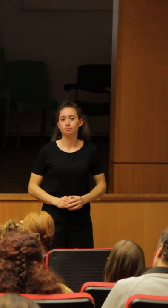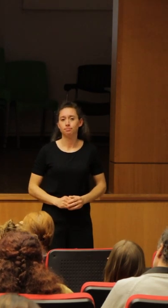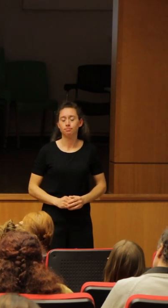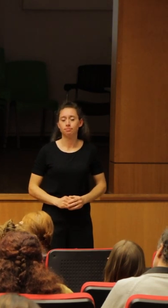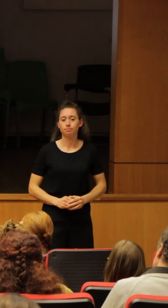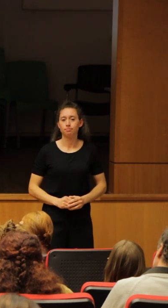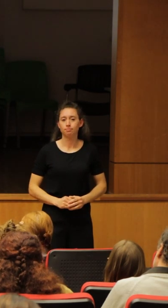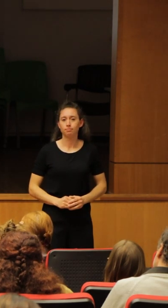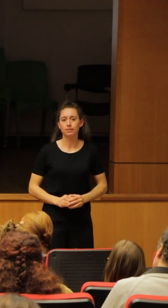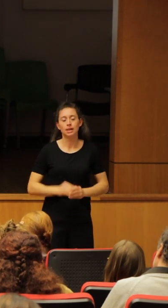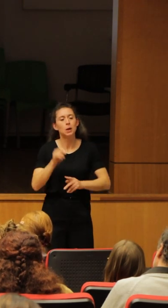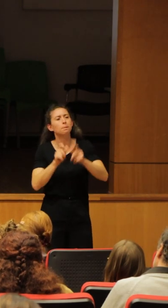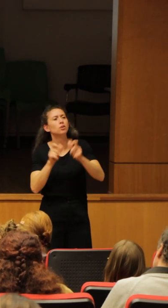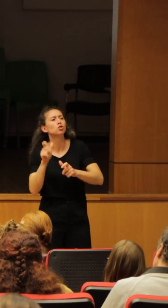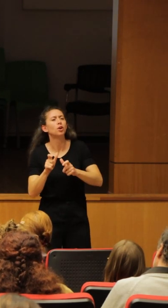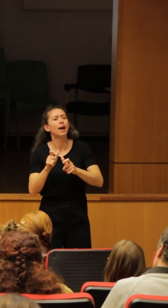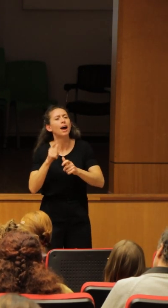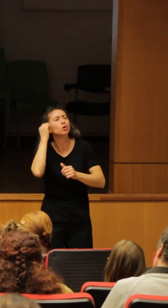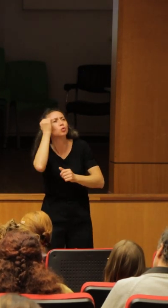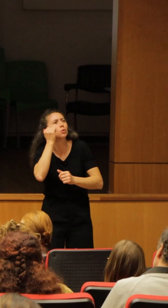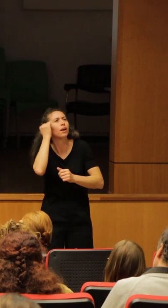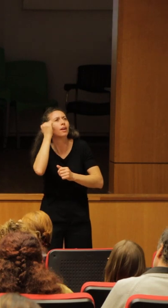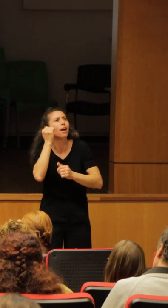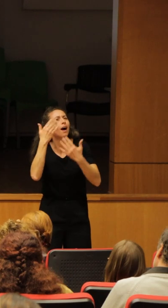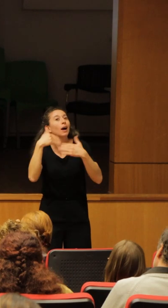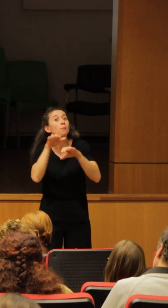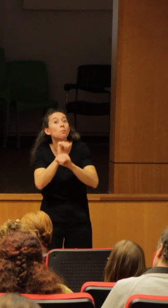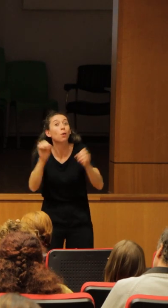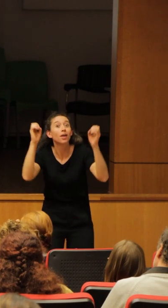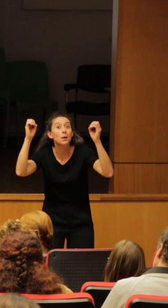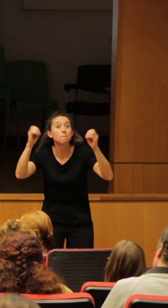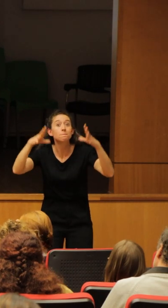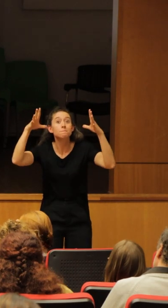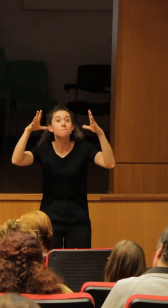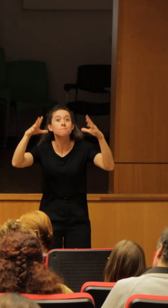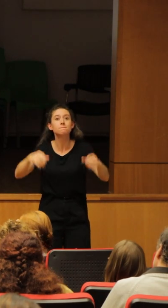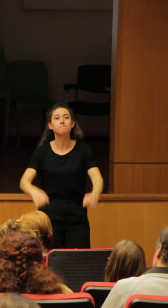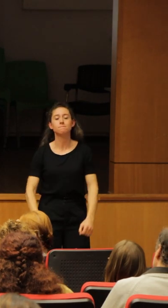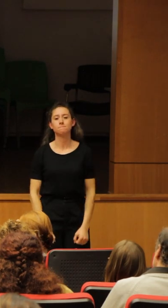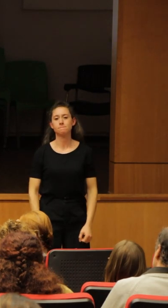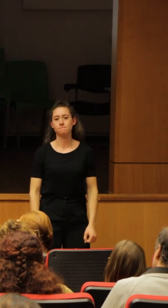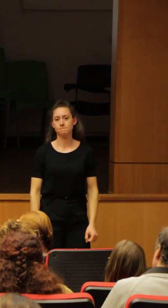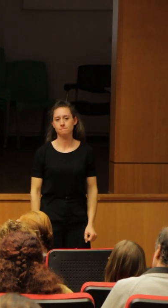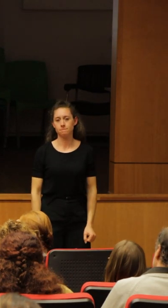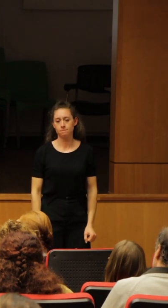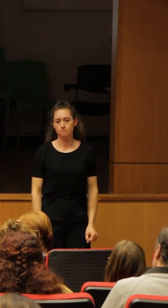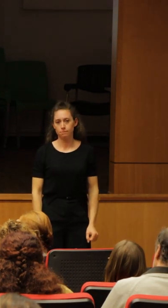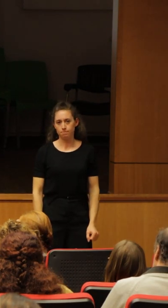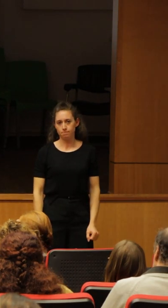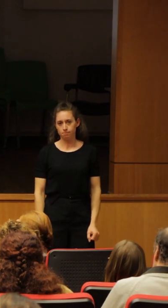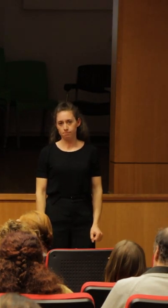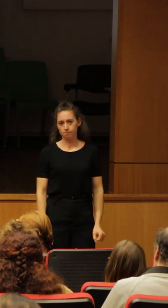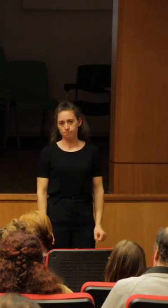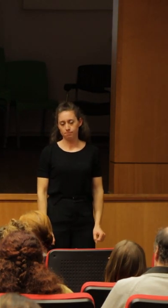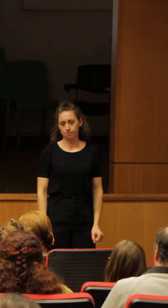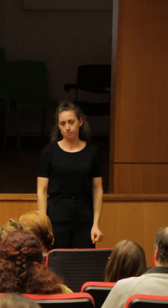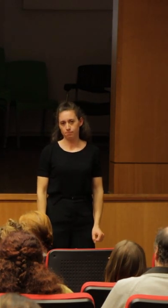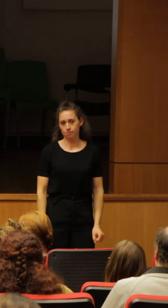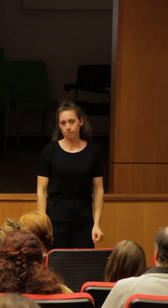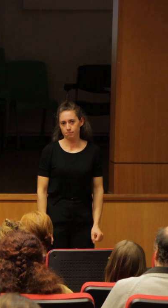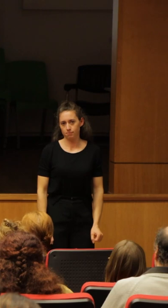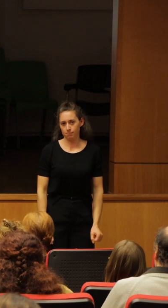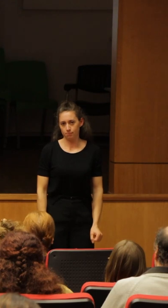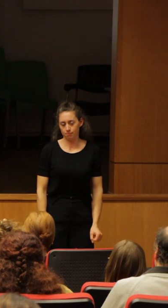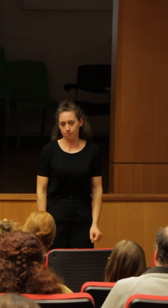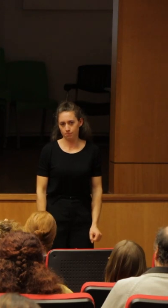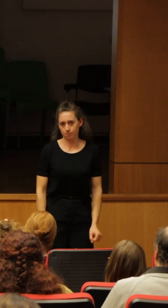about miracles. La gente comienza a soñar con la posibilidad de los milagros. When we do not find the hope and solution in real life, then we're